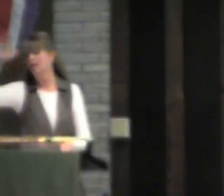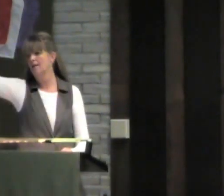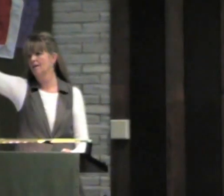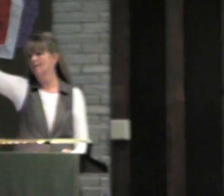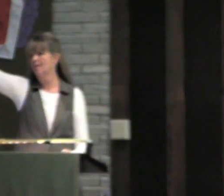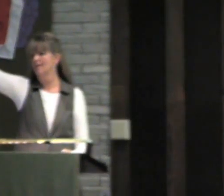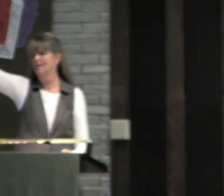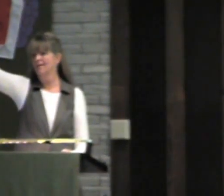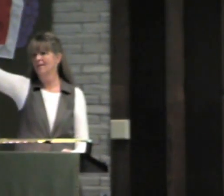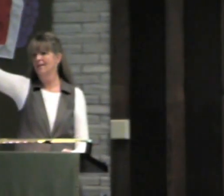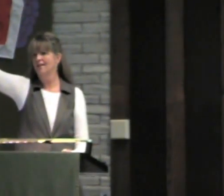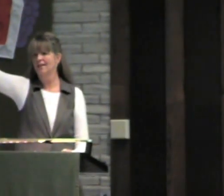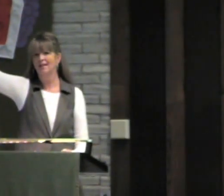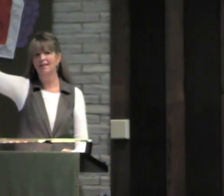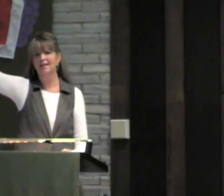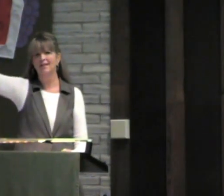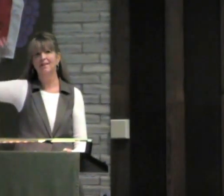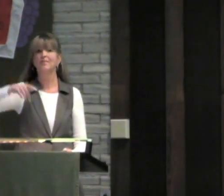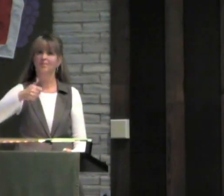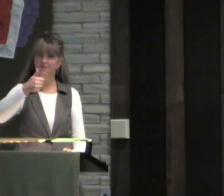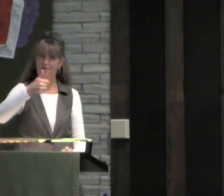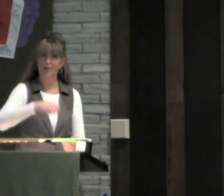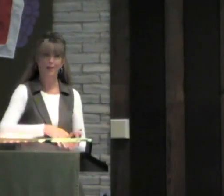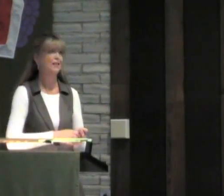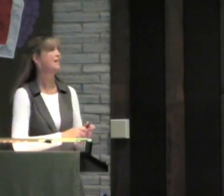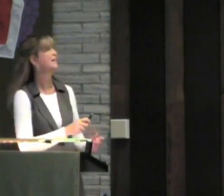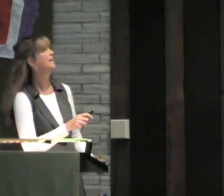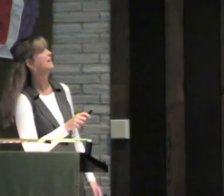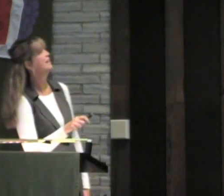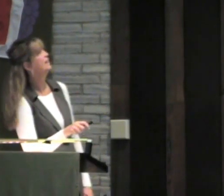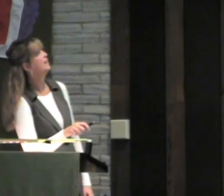who believes that we're God's masterpiece? Good.